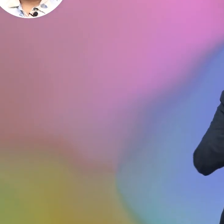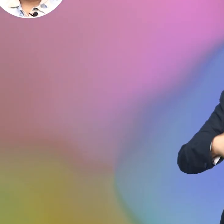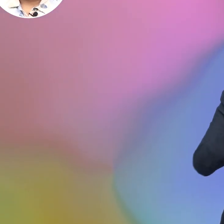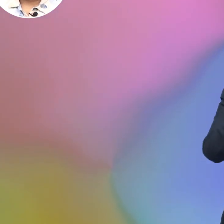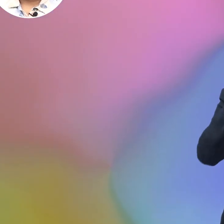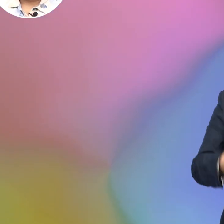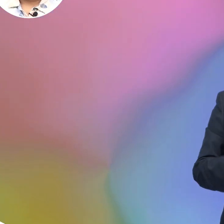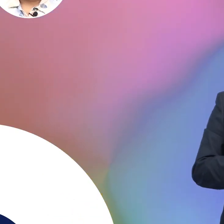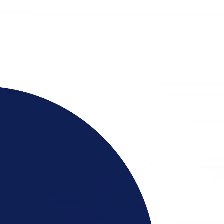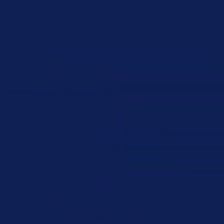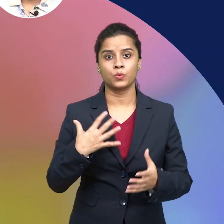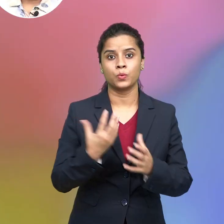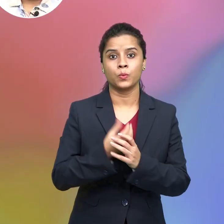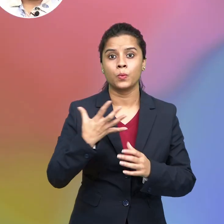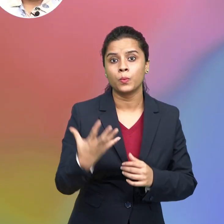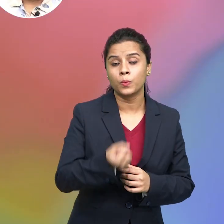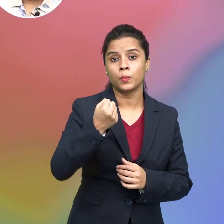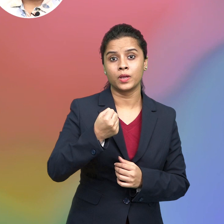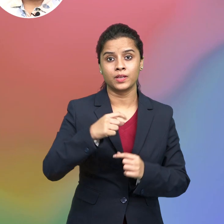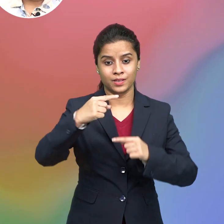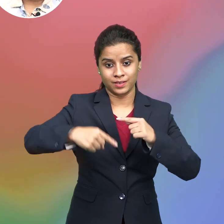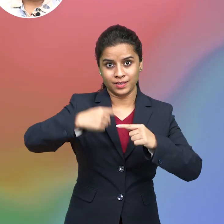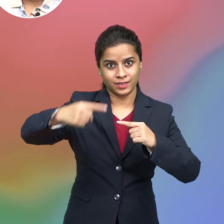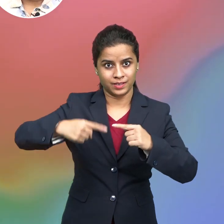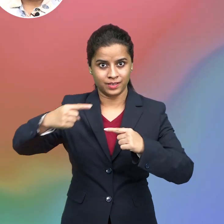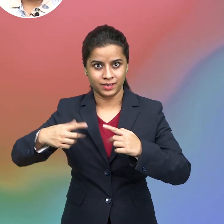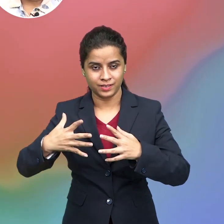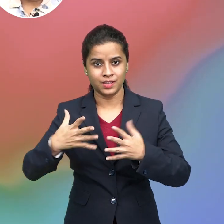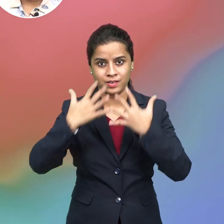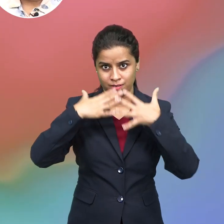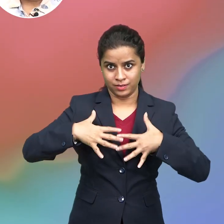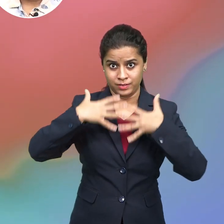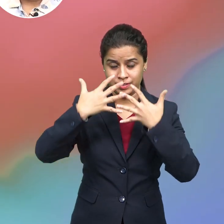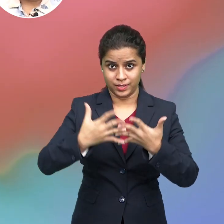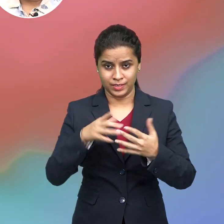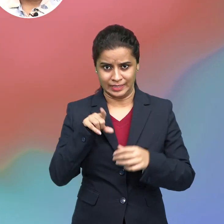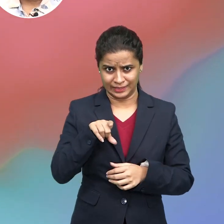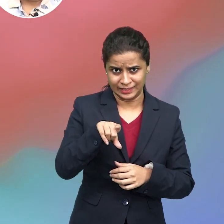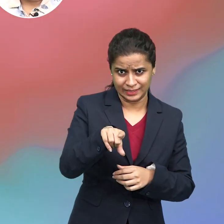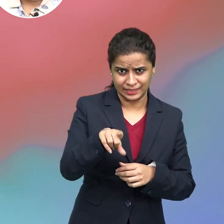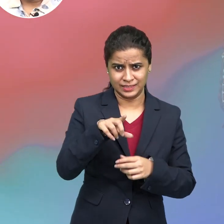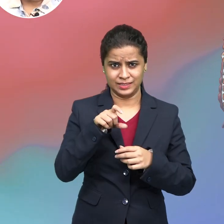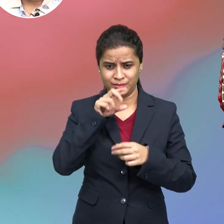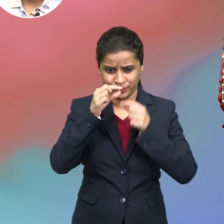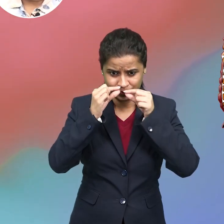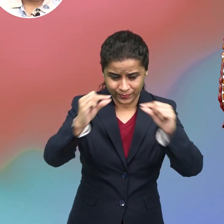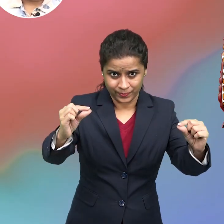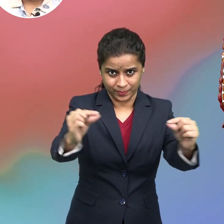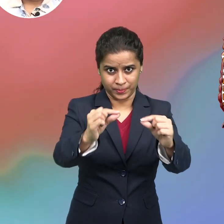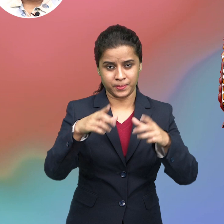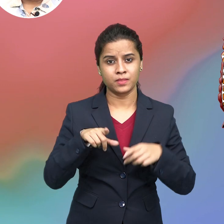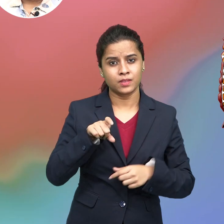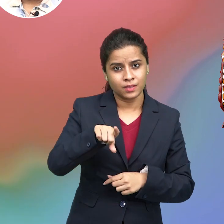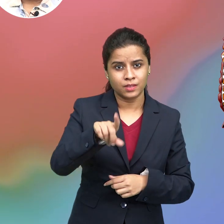system. We find the tracheal respiratory system in insects like cockroaches,